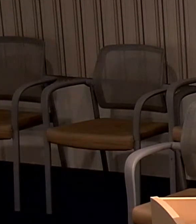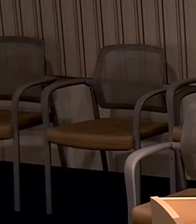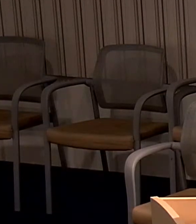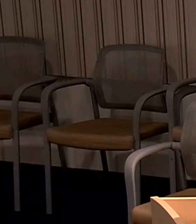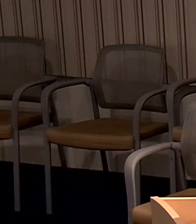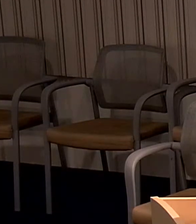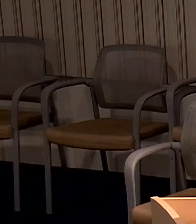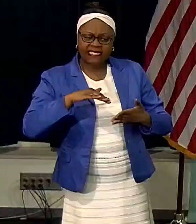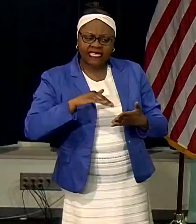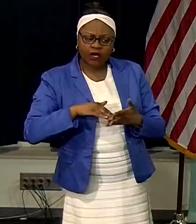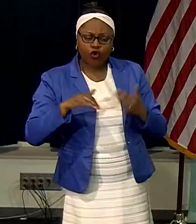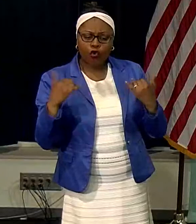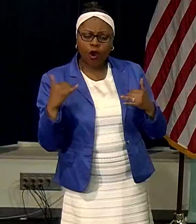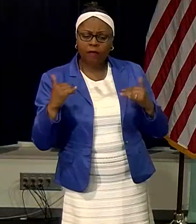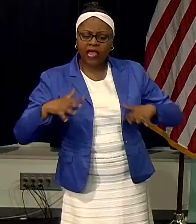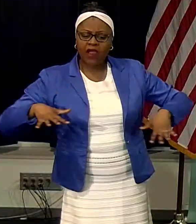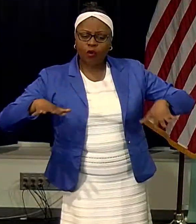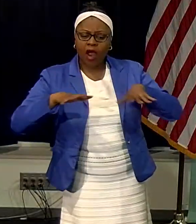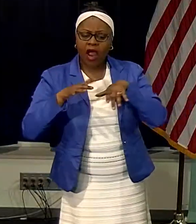for sale?